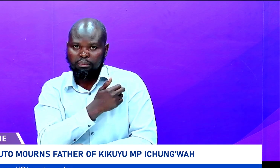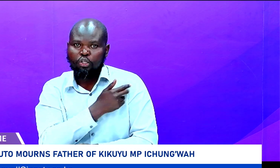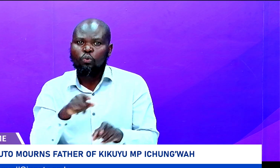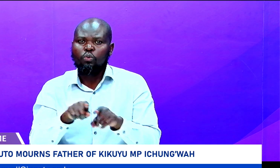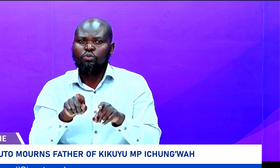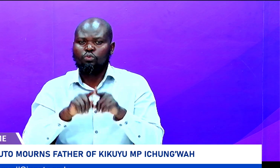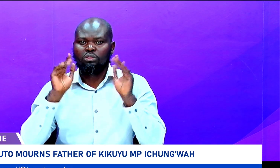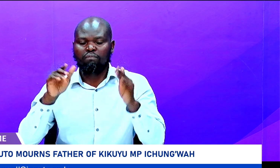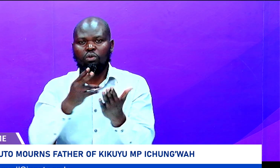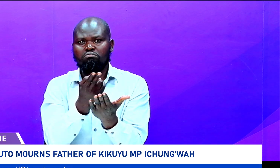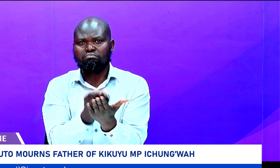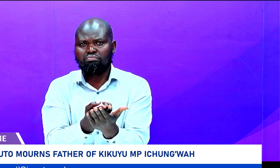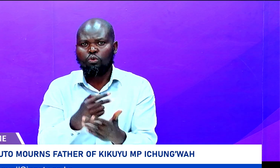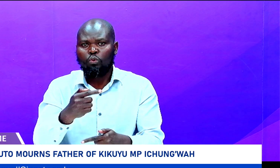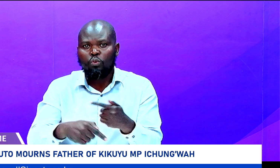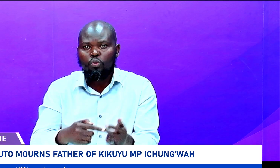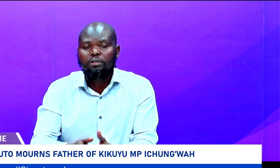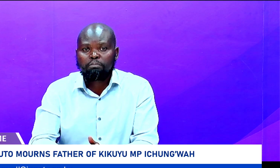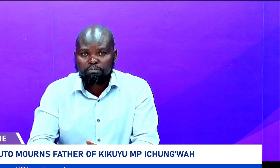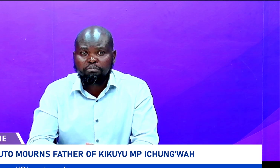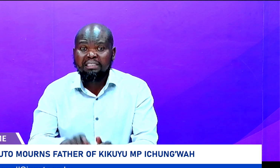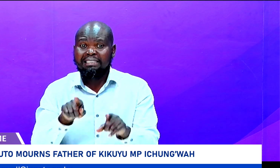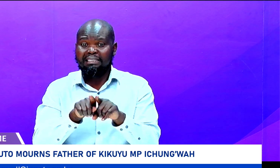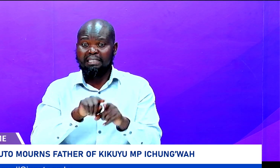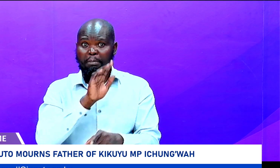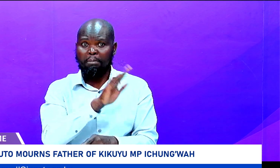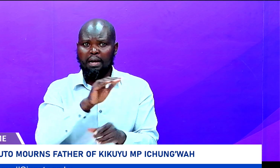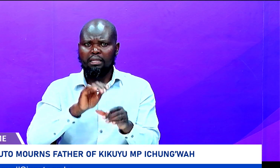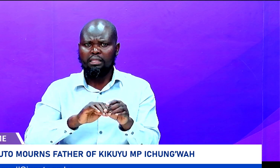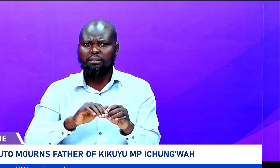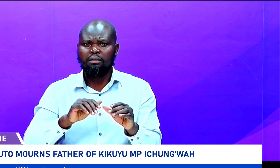being discharged from Karen Hospital where he had been admitted for treatment.